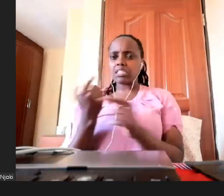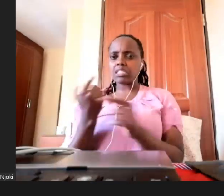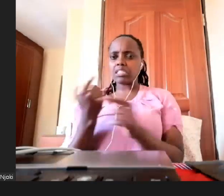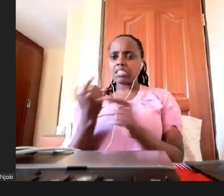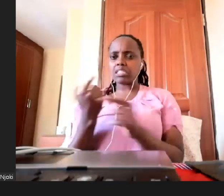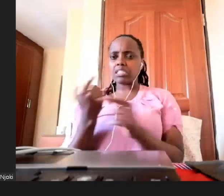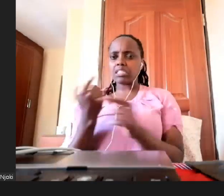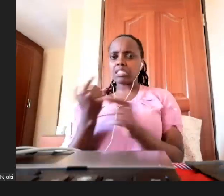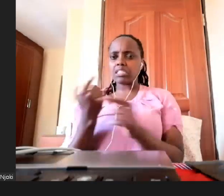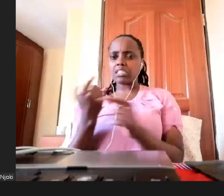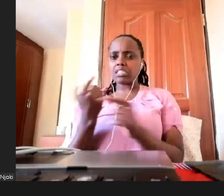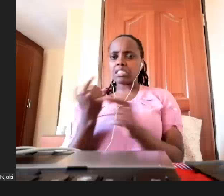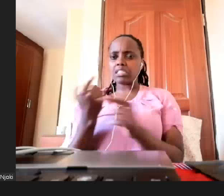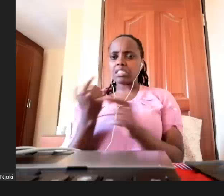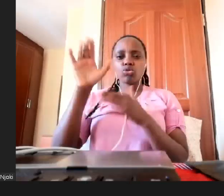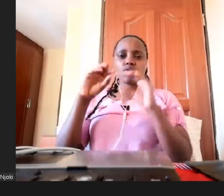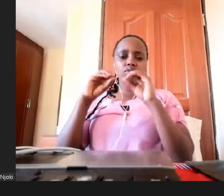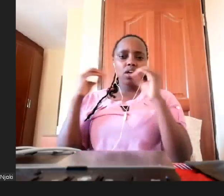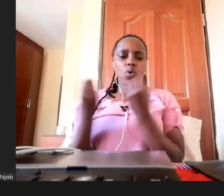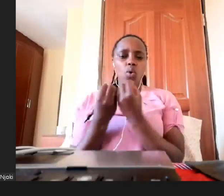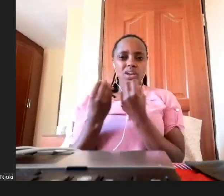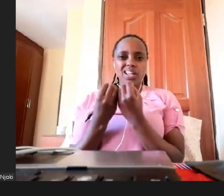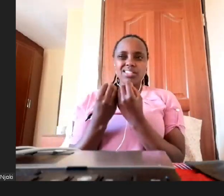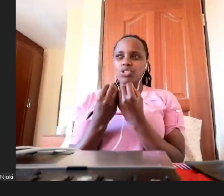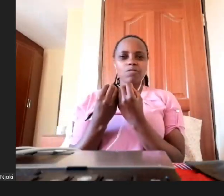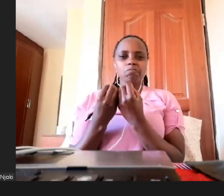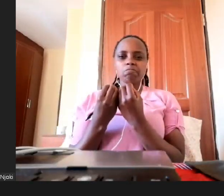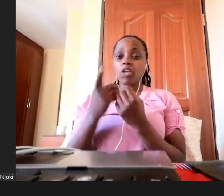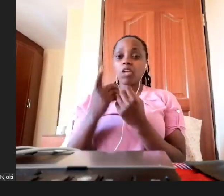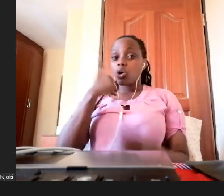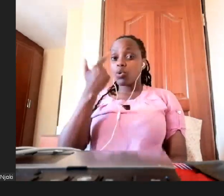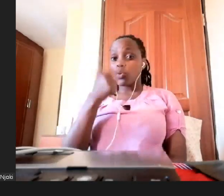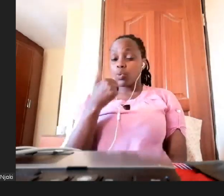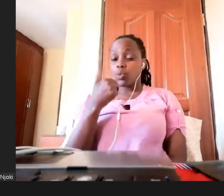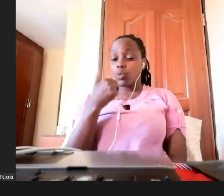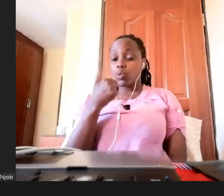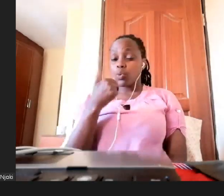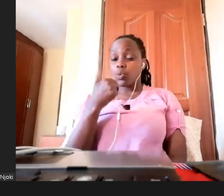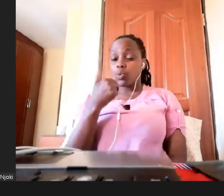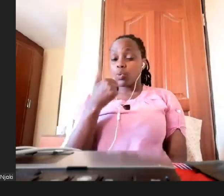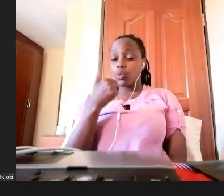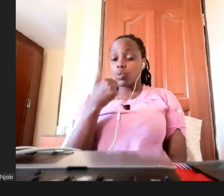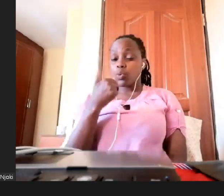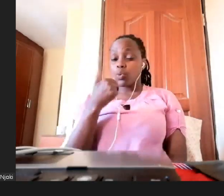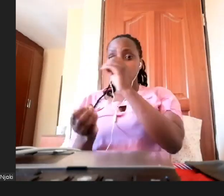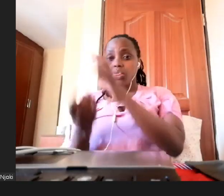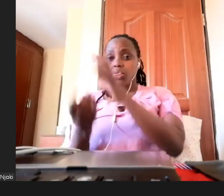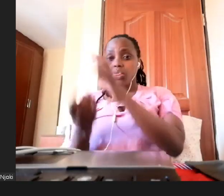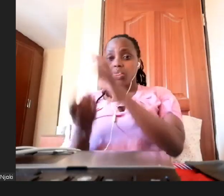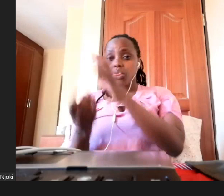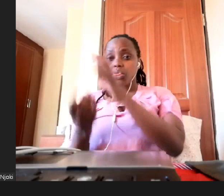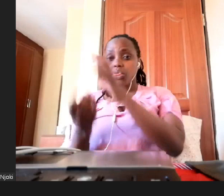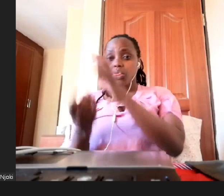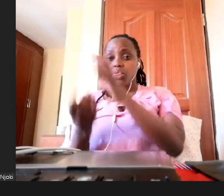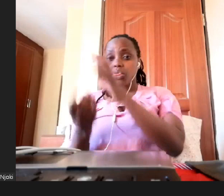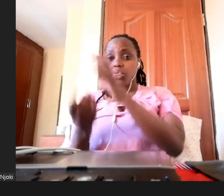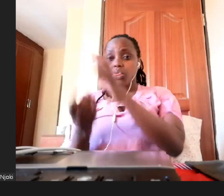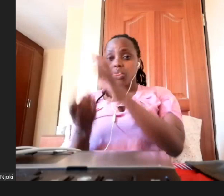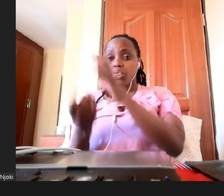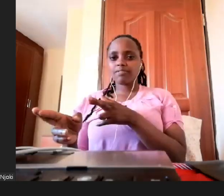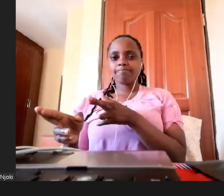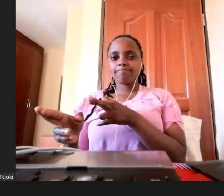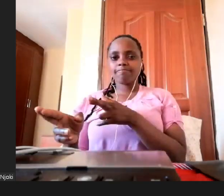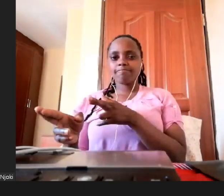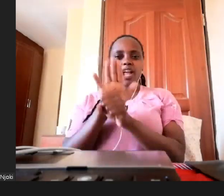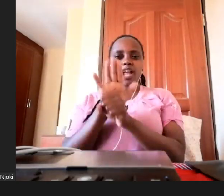things like that. But most of the organizations at the grassroots level which are actually producing the reports, most of